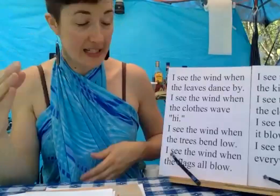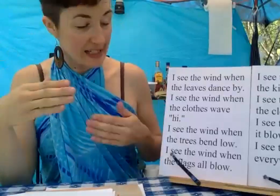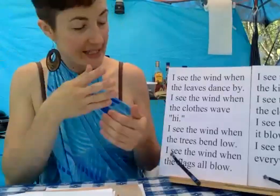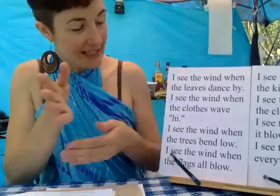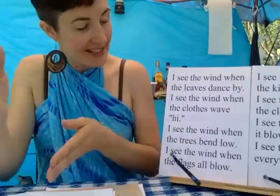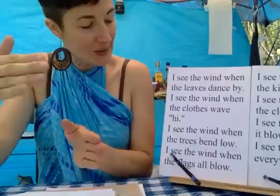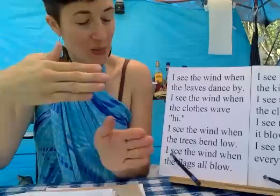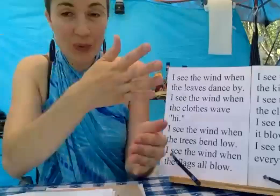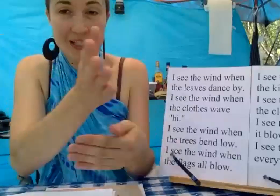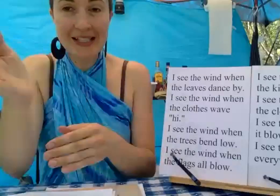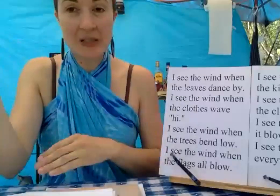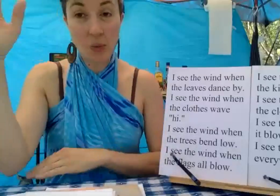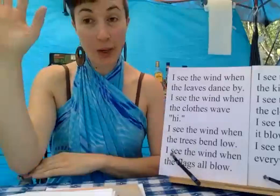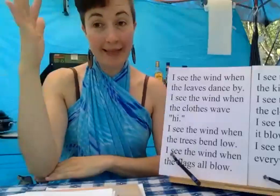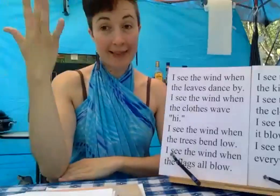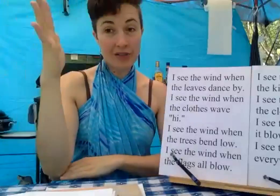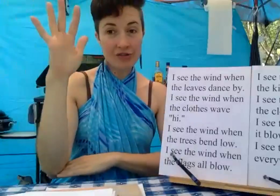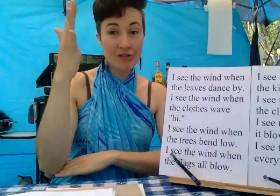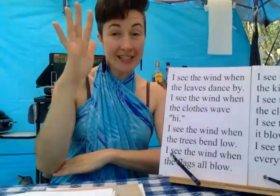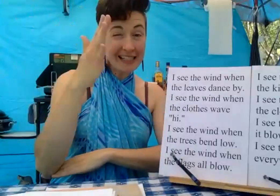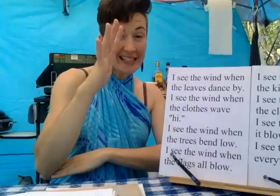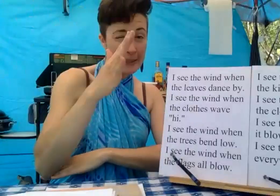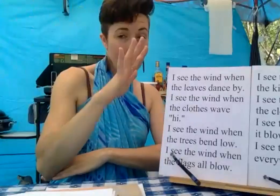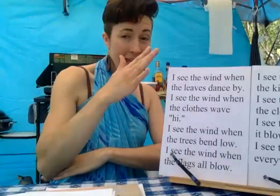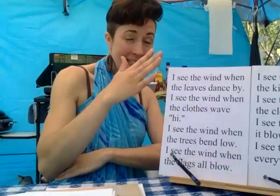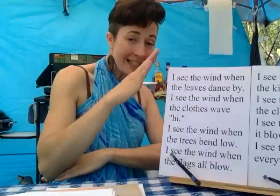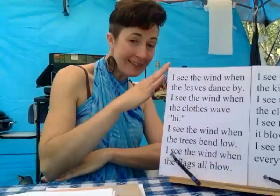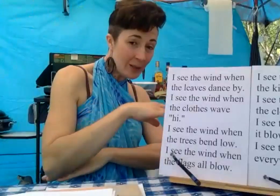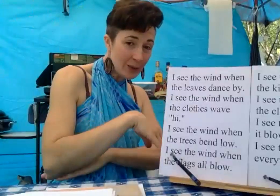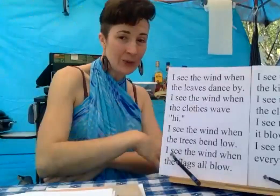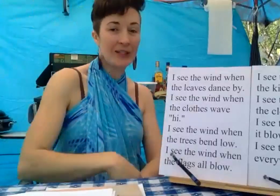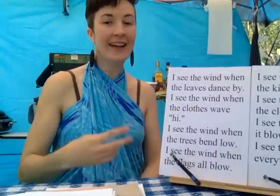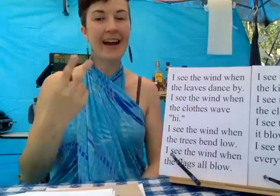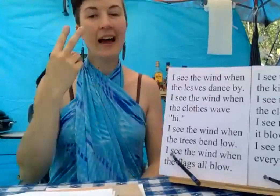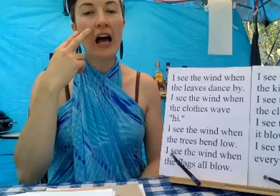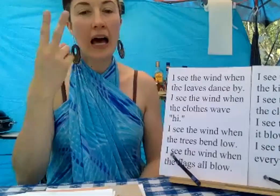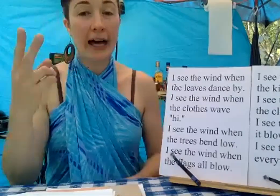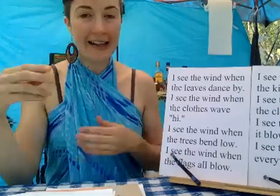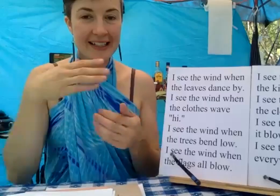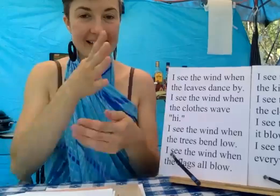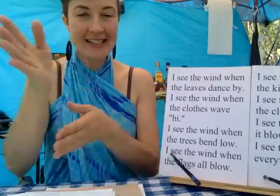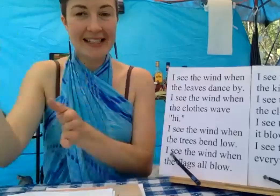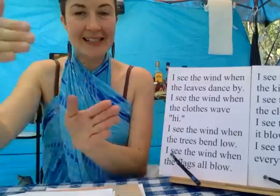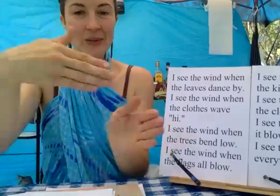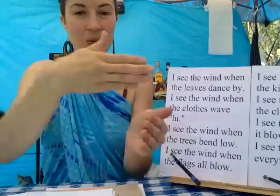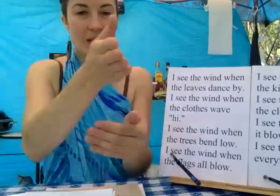I see the wind when the trees bend low. I see the